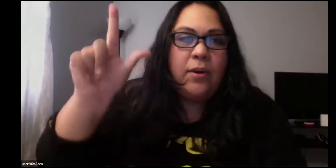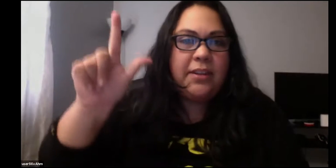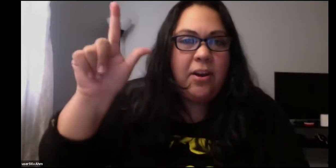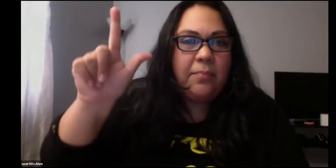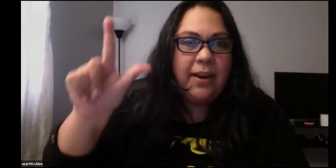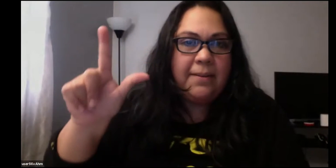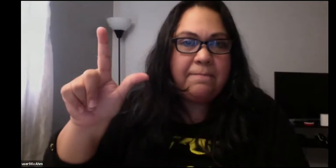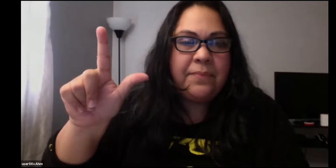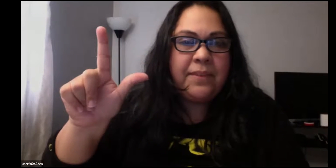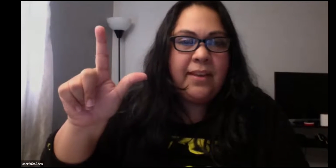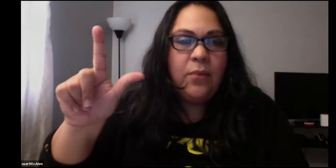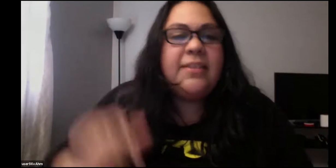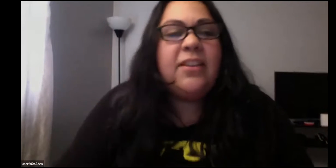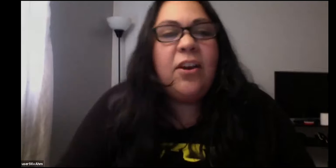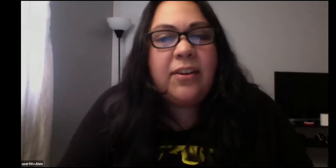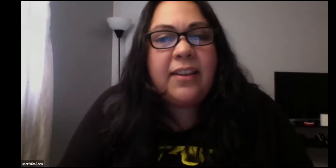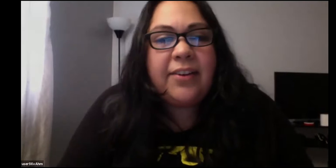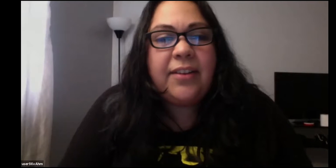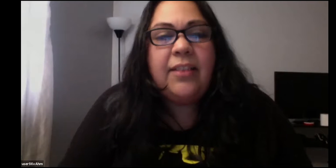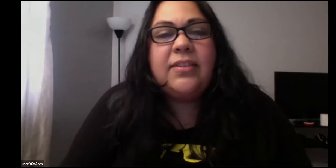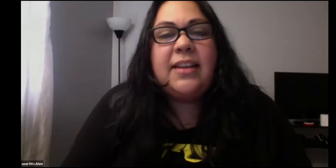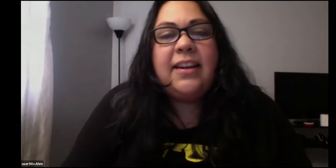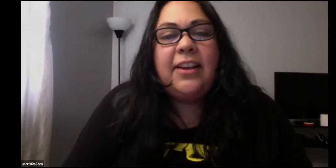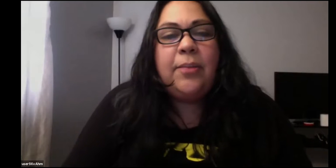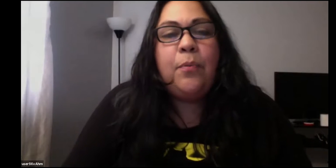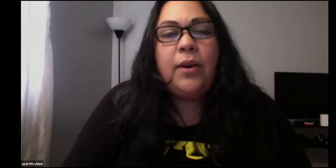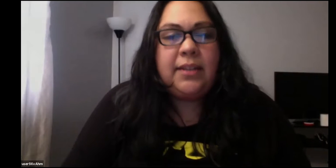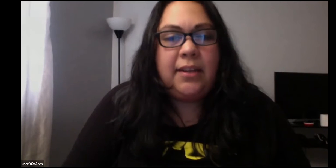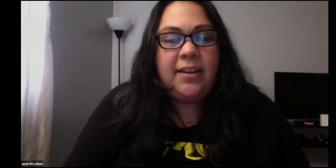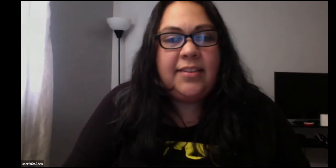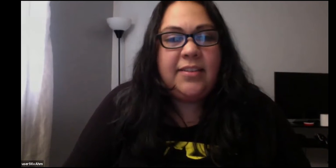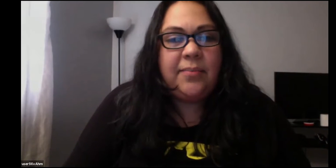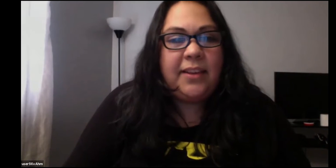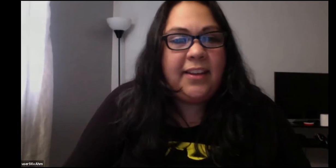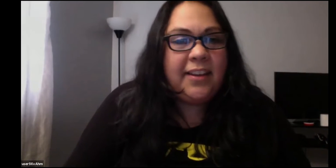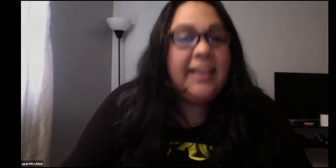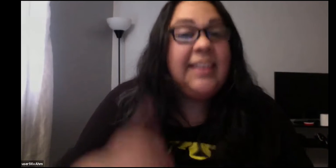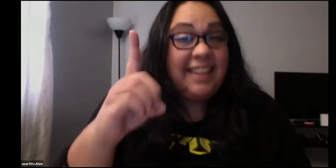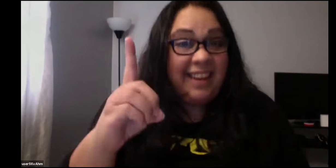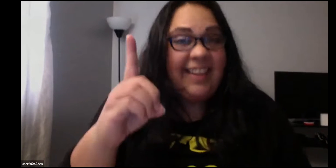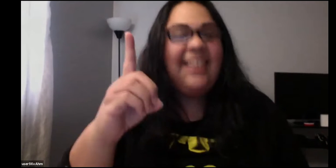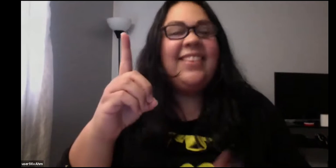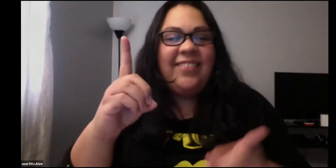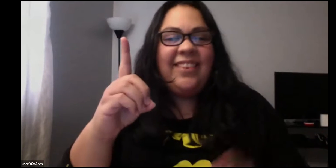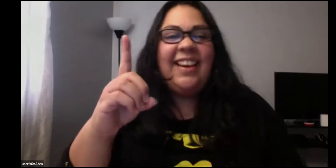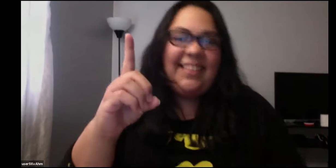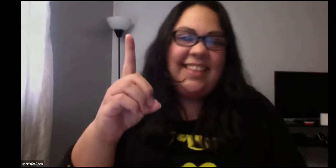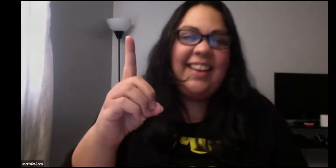up, right? What's another letter that looks kind of like you're pointing at something? D, correct. Yeah, you got